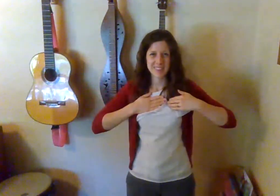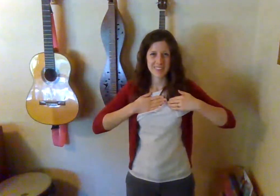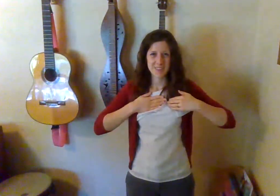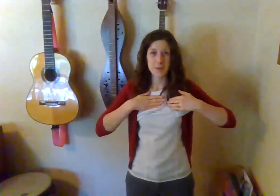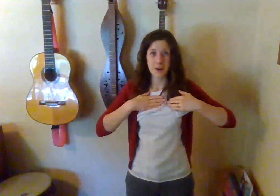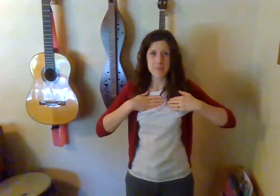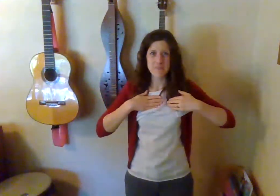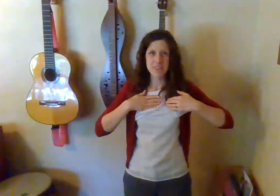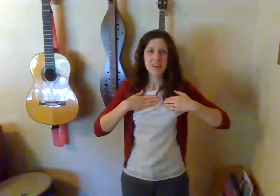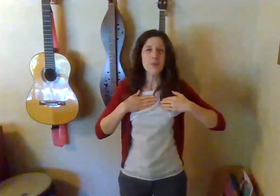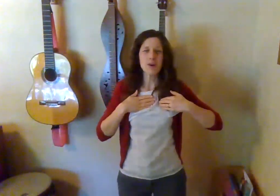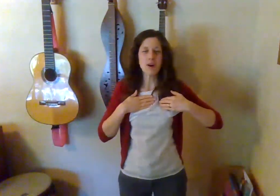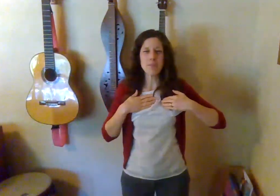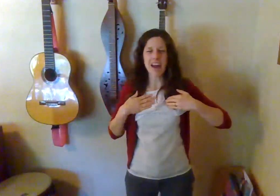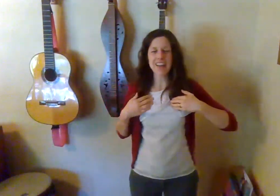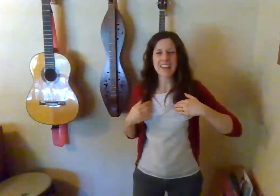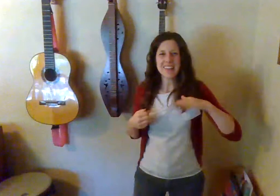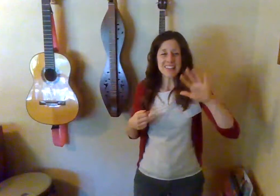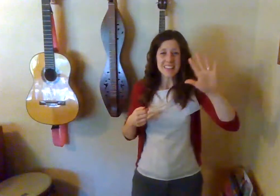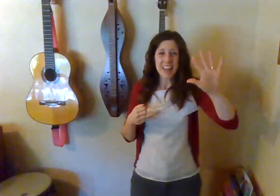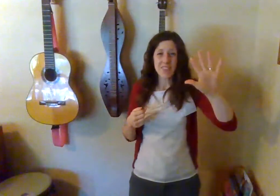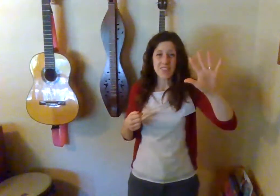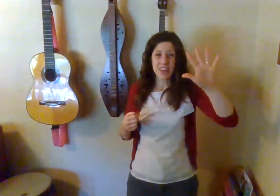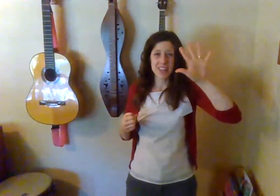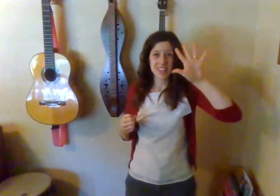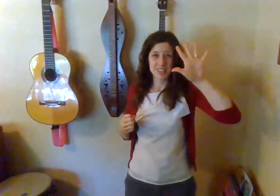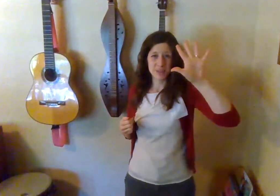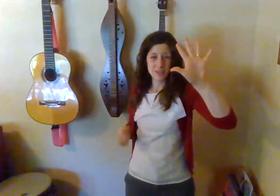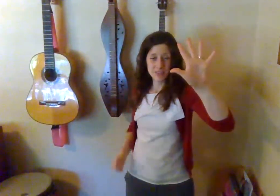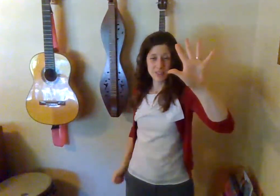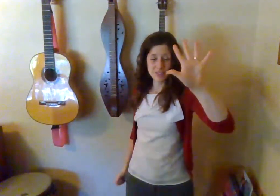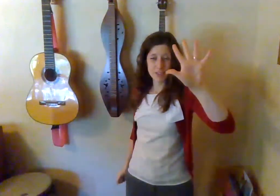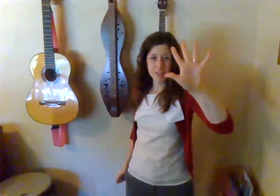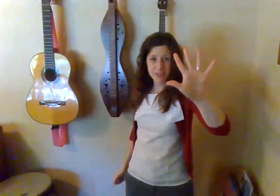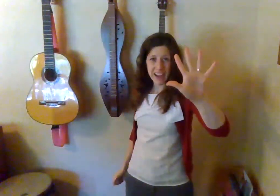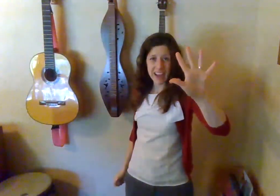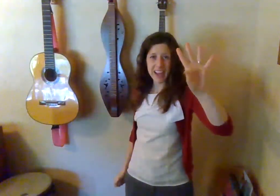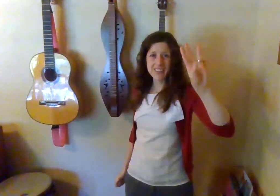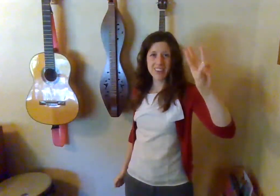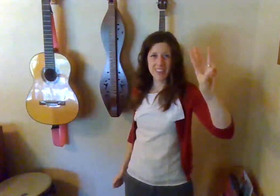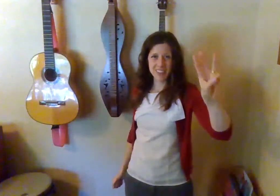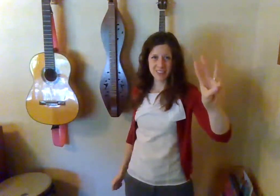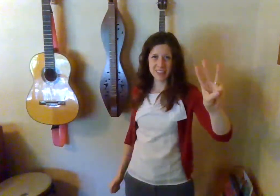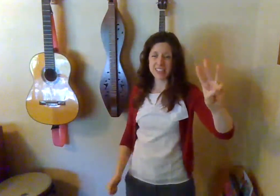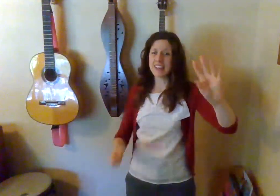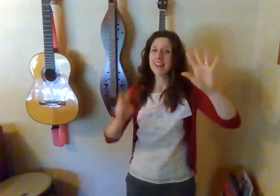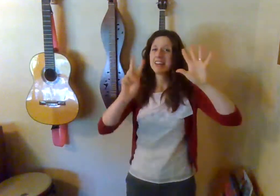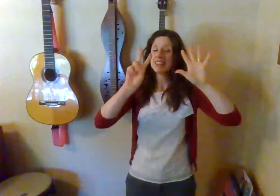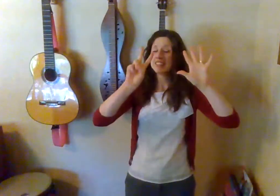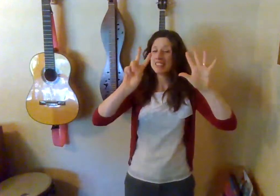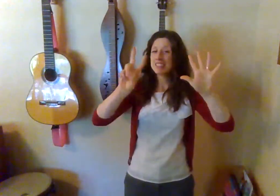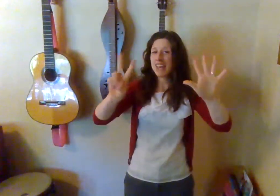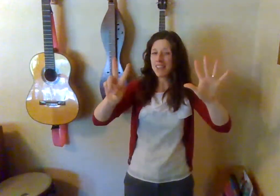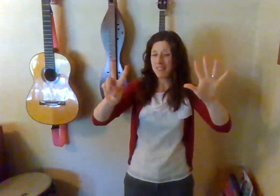Cool. We'll go back. Now we're going to do five, three, seven,